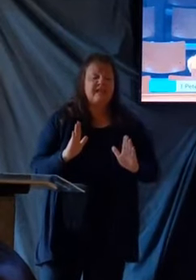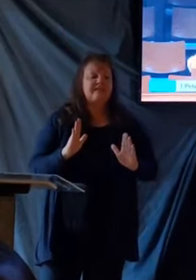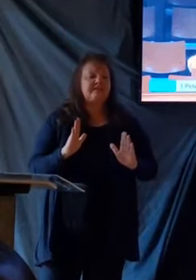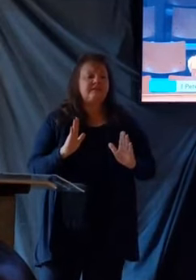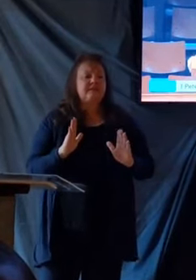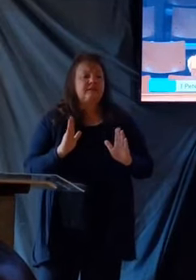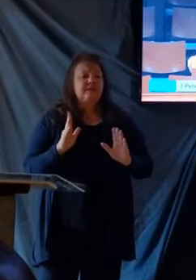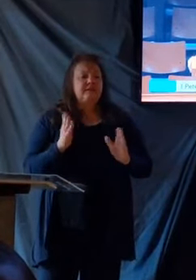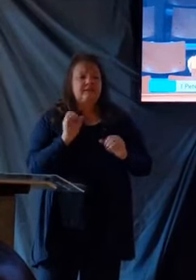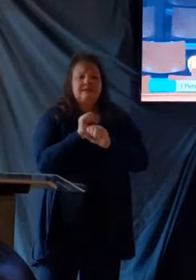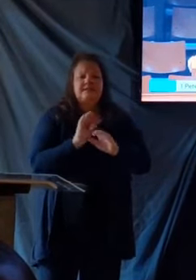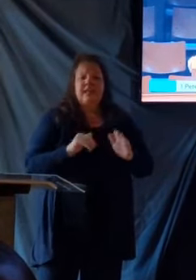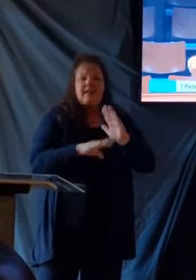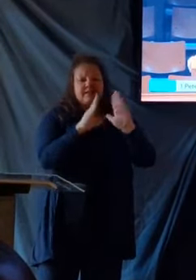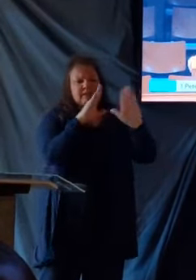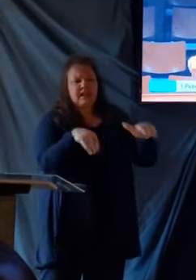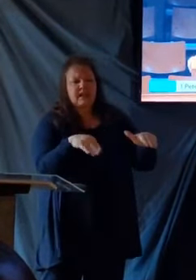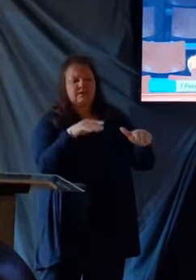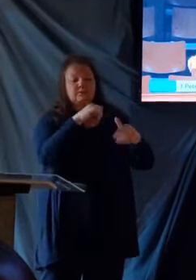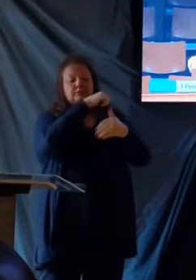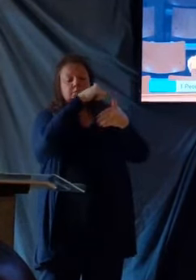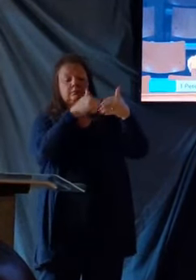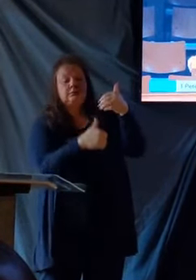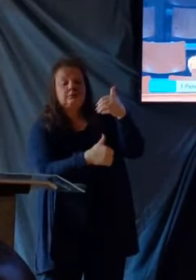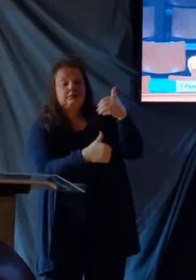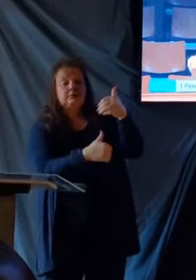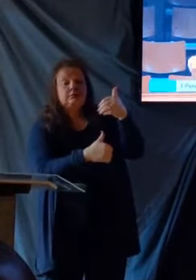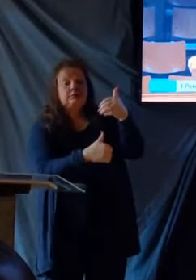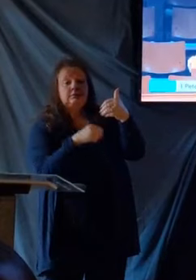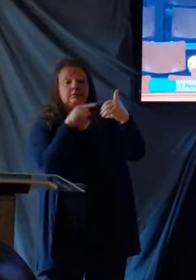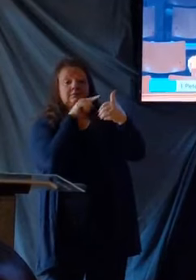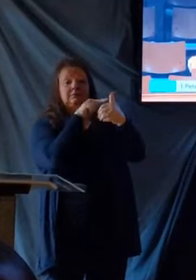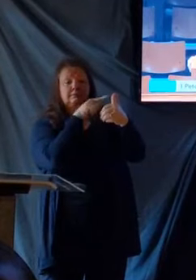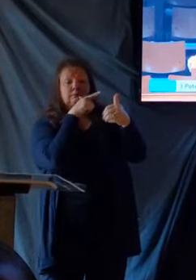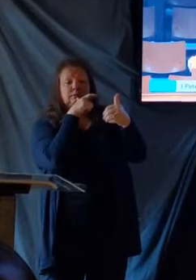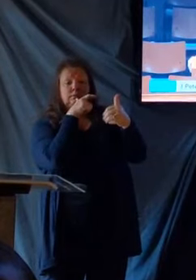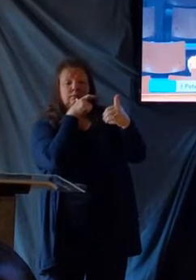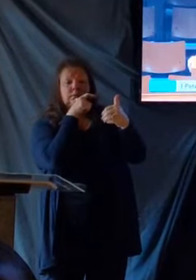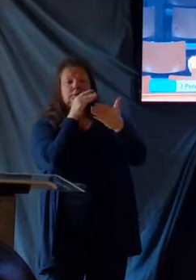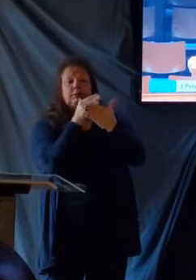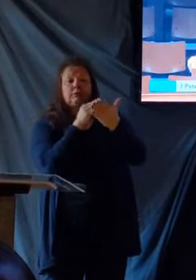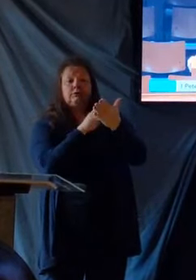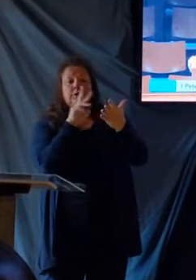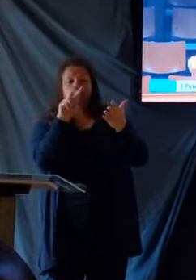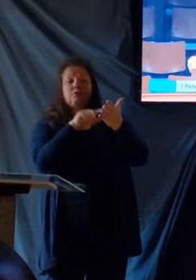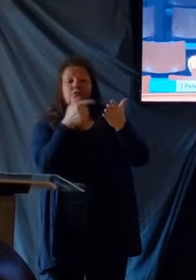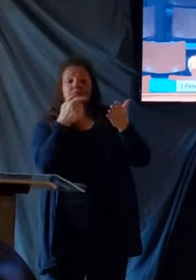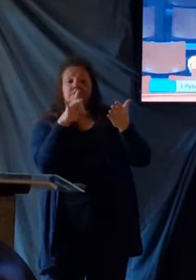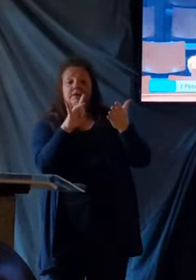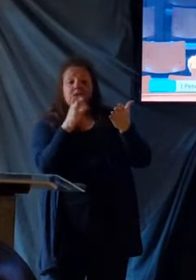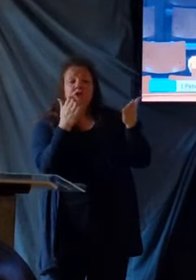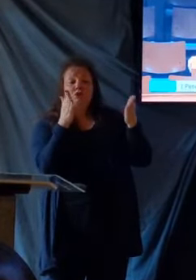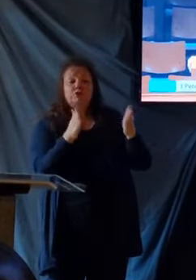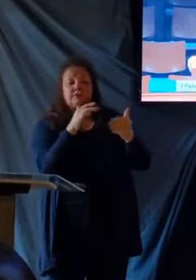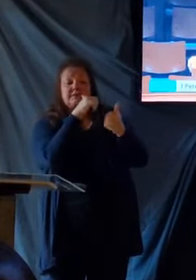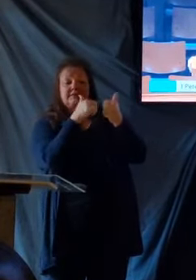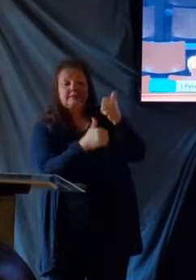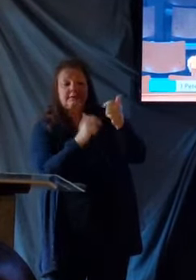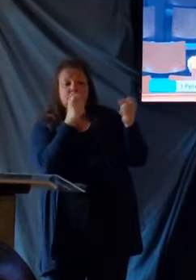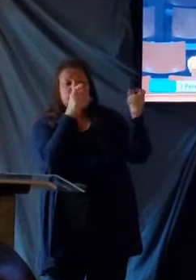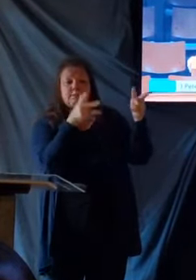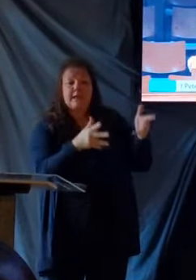household stewards are all under the authority of someone else. So back in chapter 2, verse 18, servants, be submissive to your